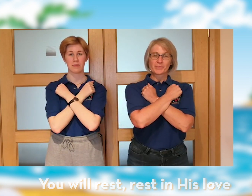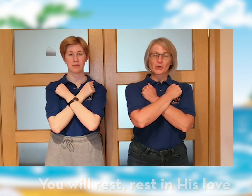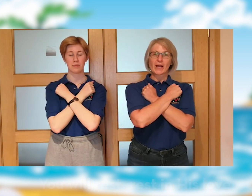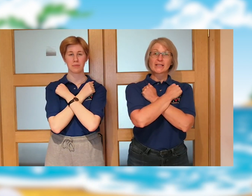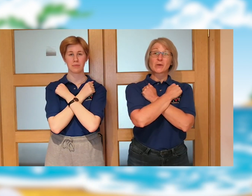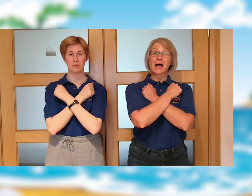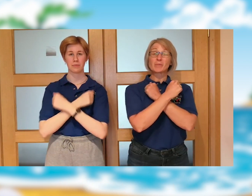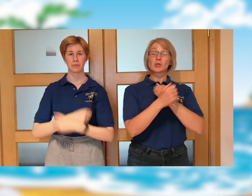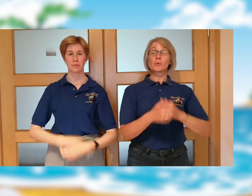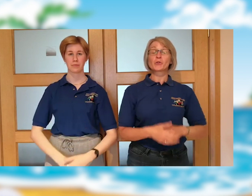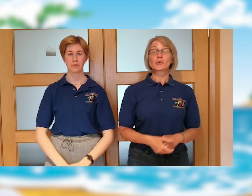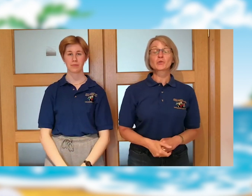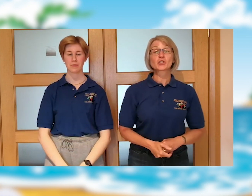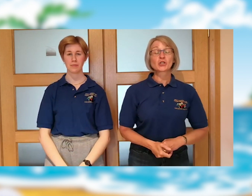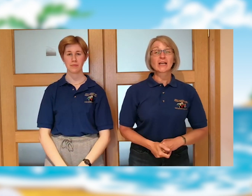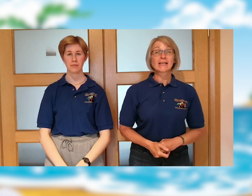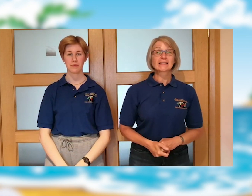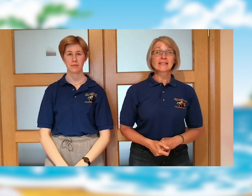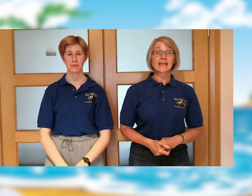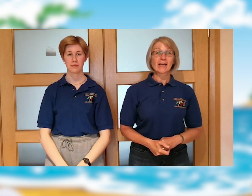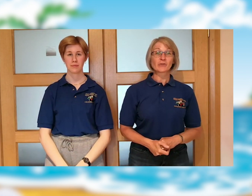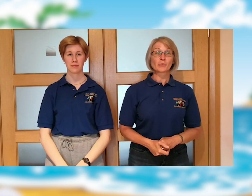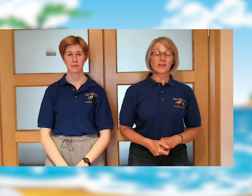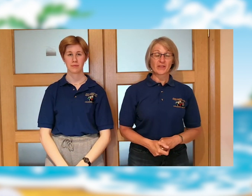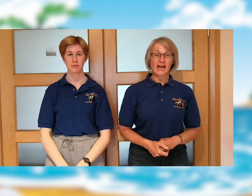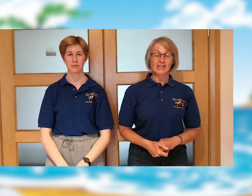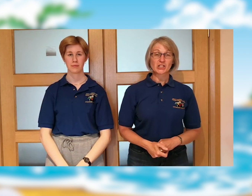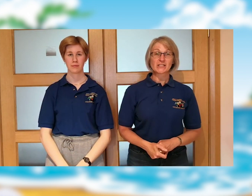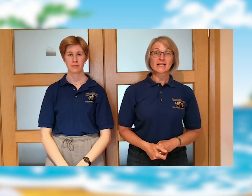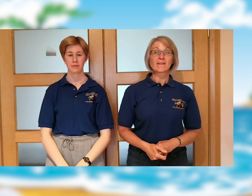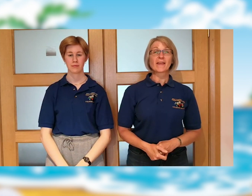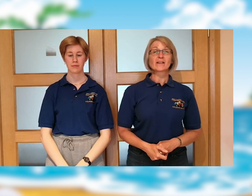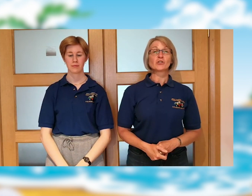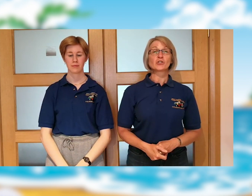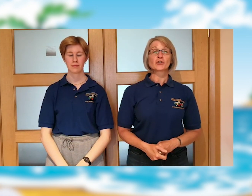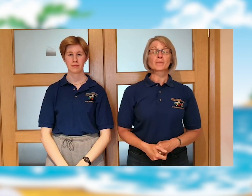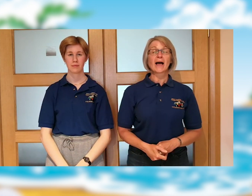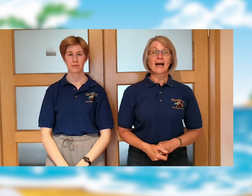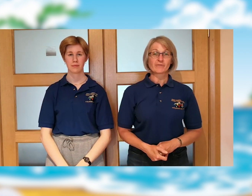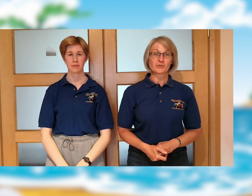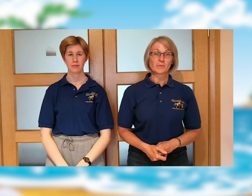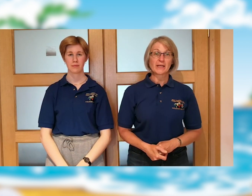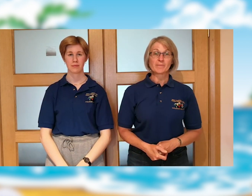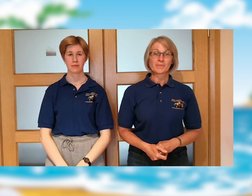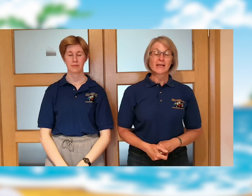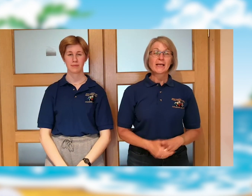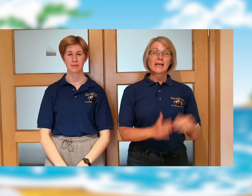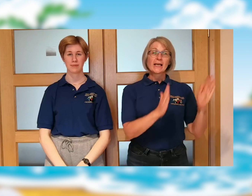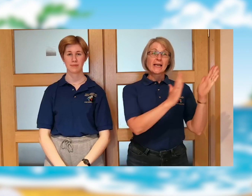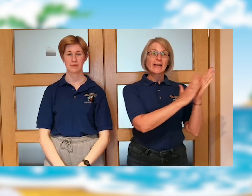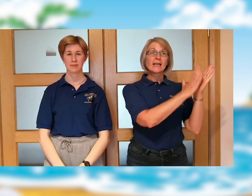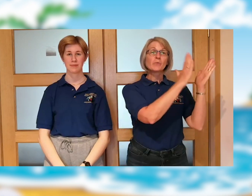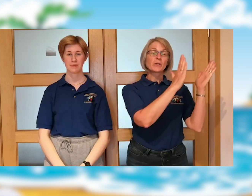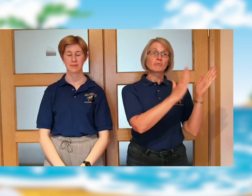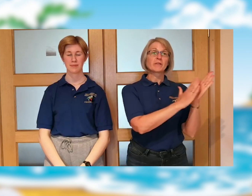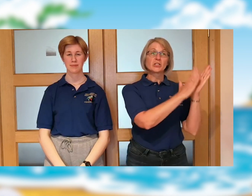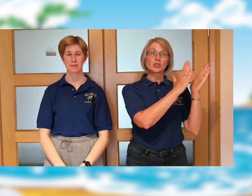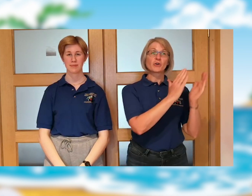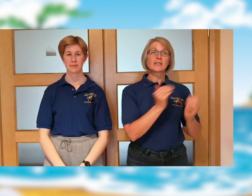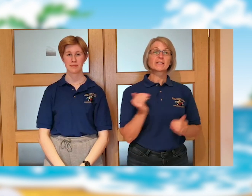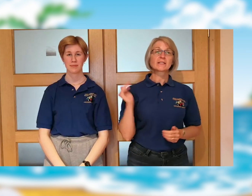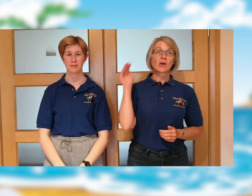love. Okay, so I'm going to put those two lines together with the actions and then you do them after me. He